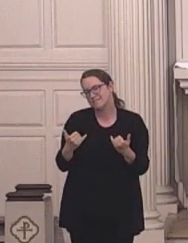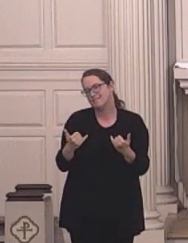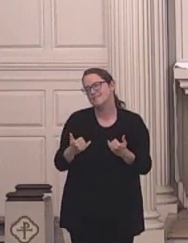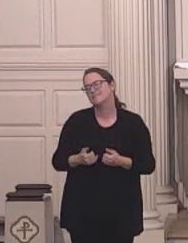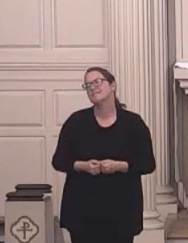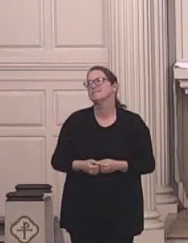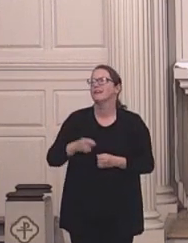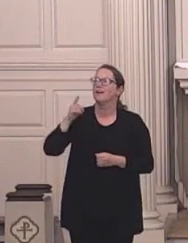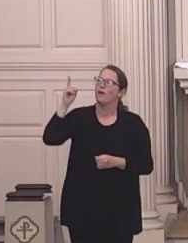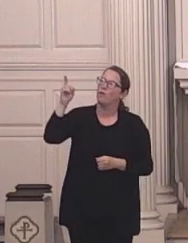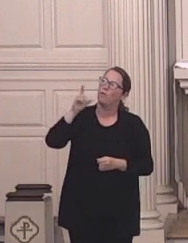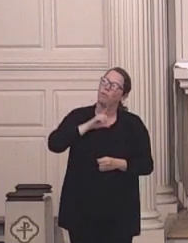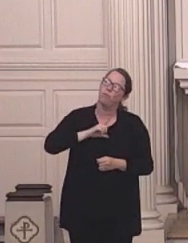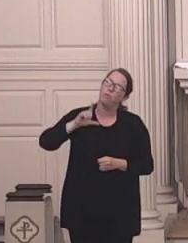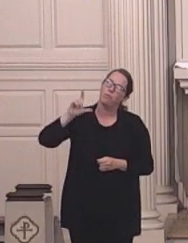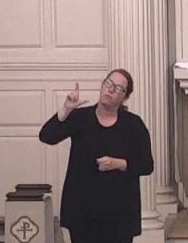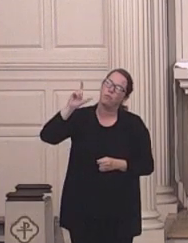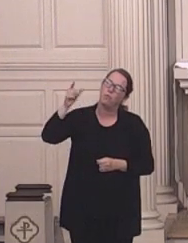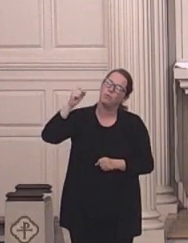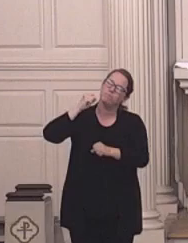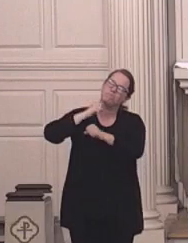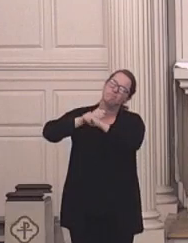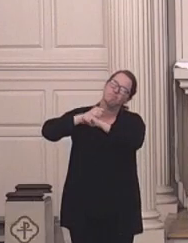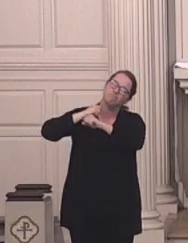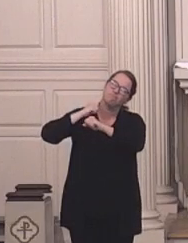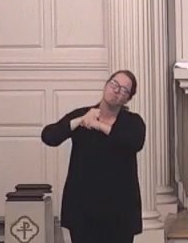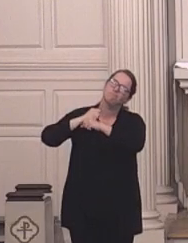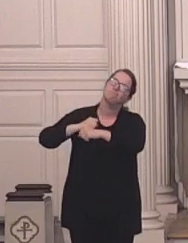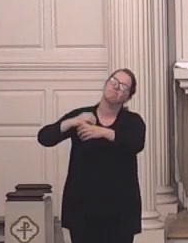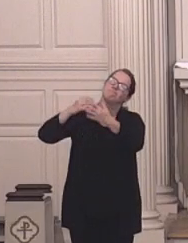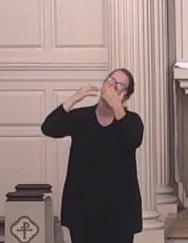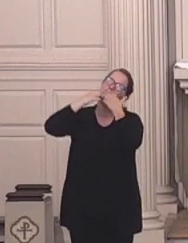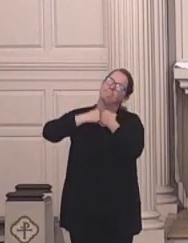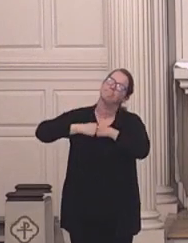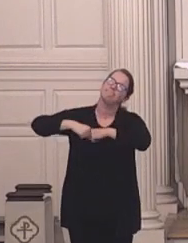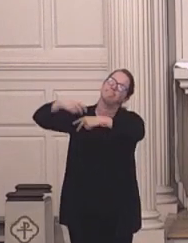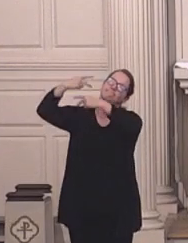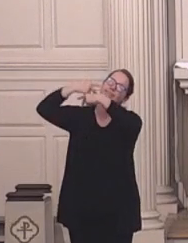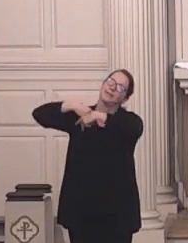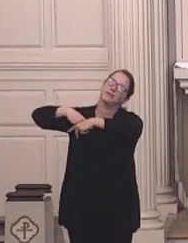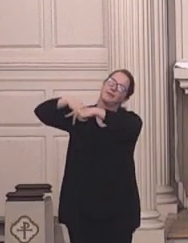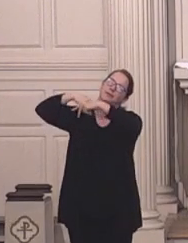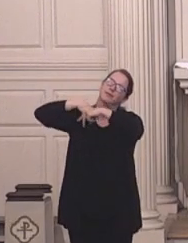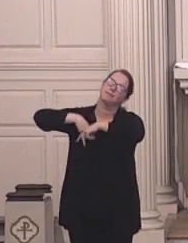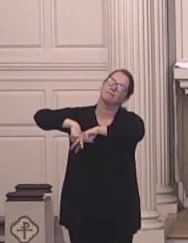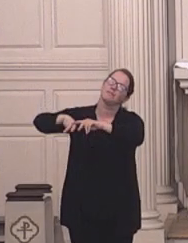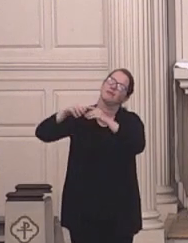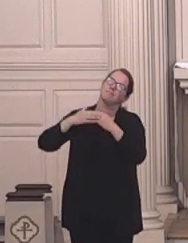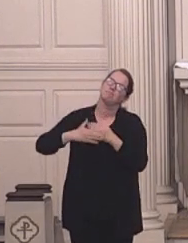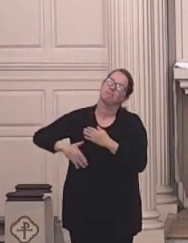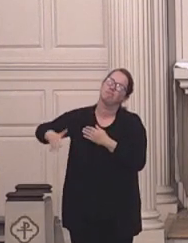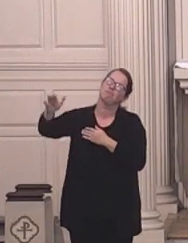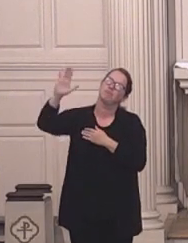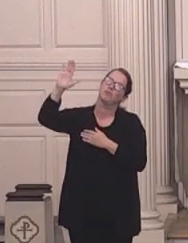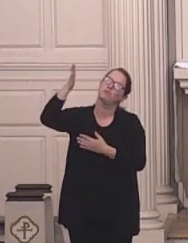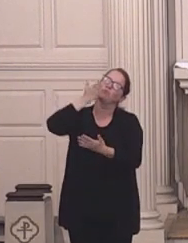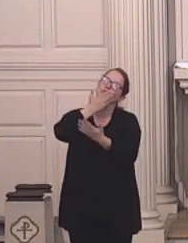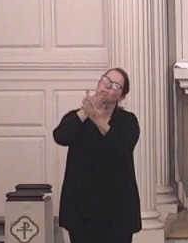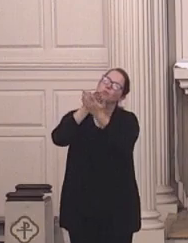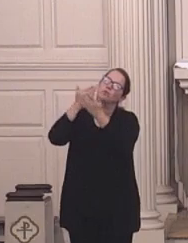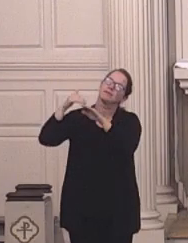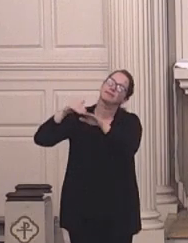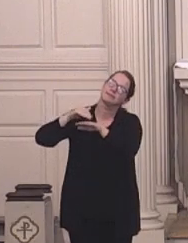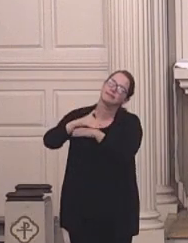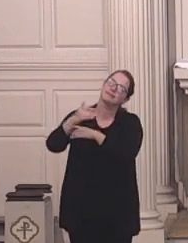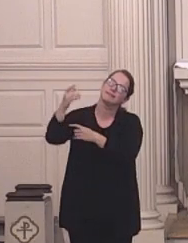us. You refresh us, you defend us, your eternal goodness